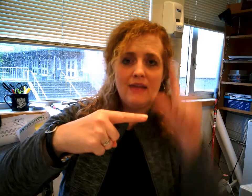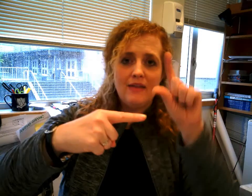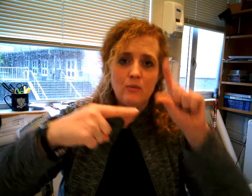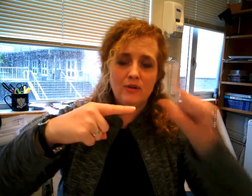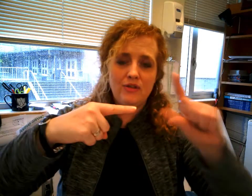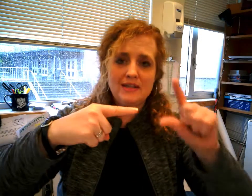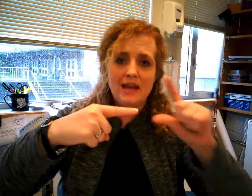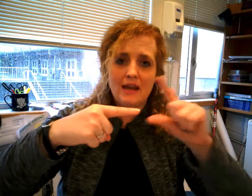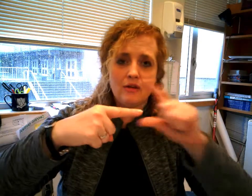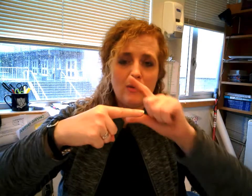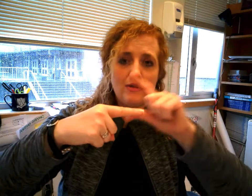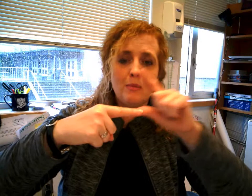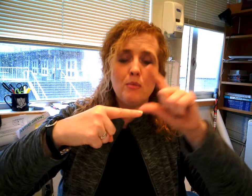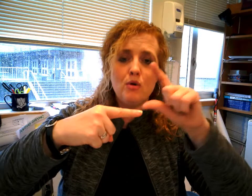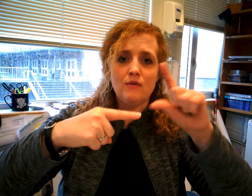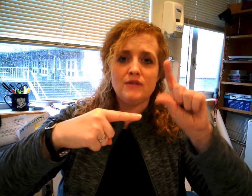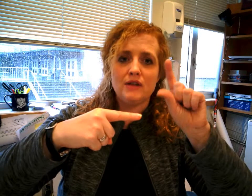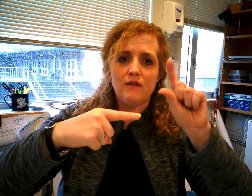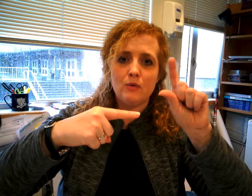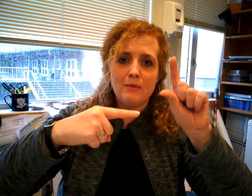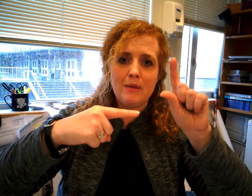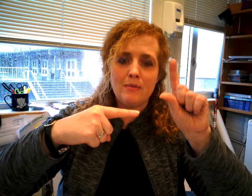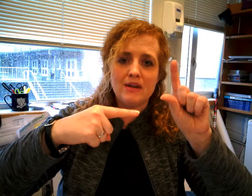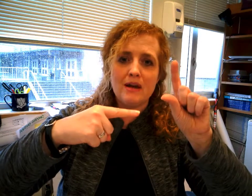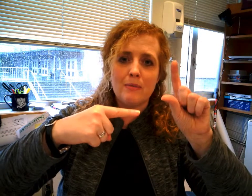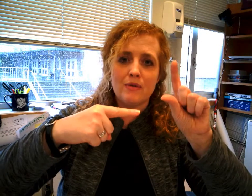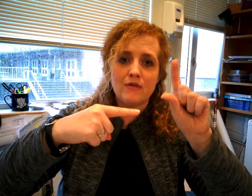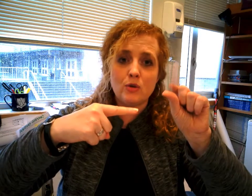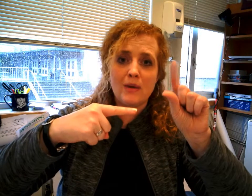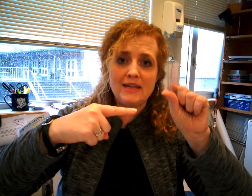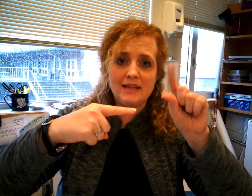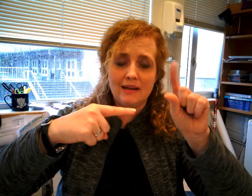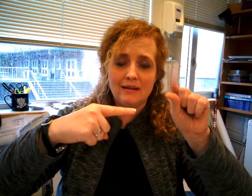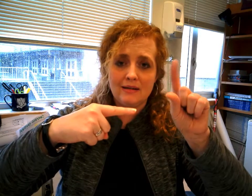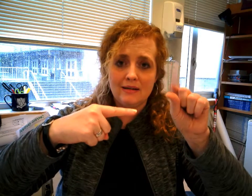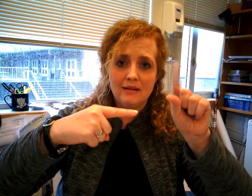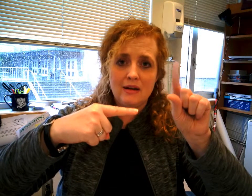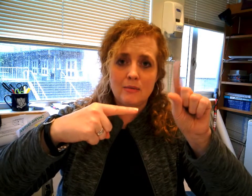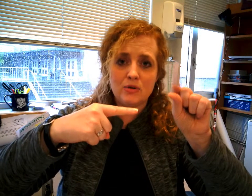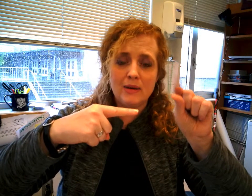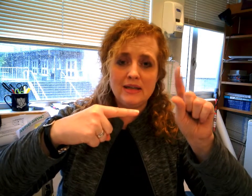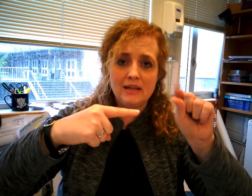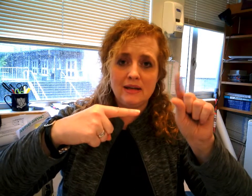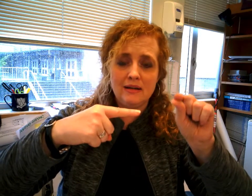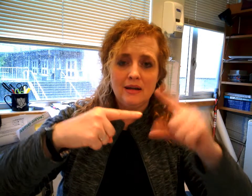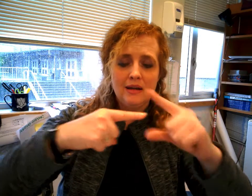then with this hand, the one that moves, if you remember the number for 20, the number 20,